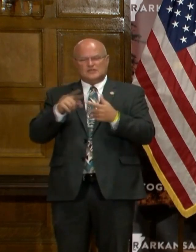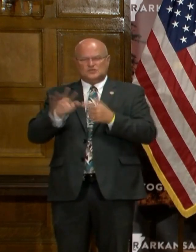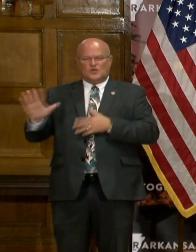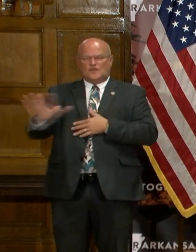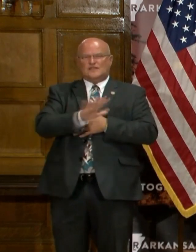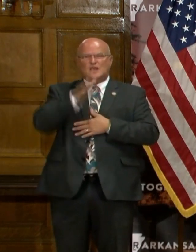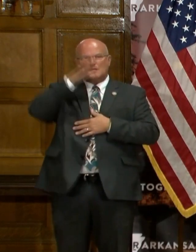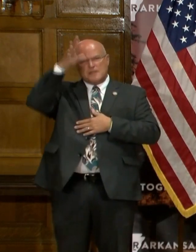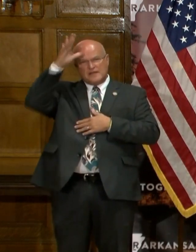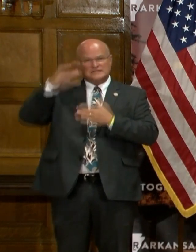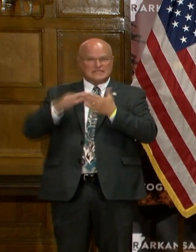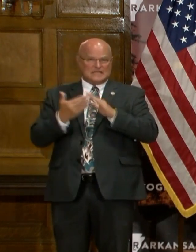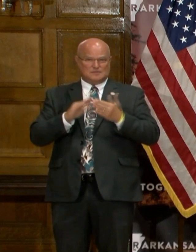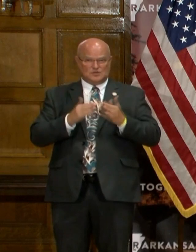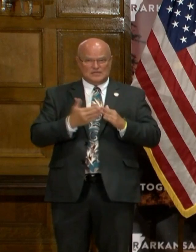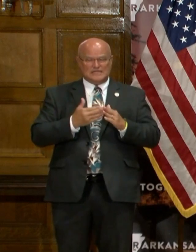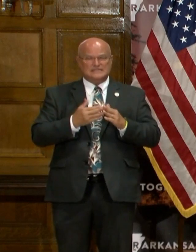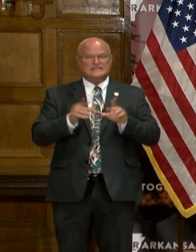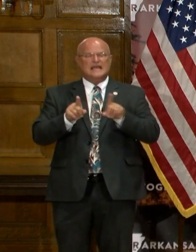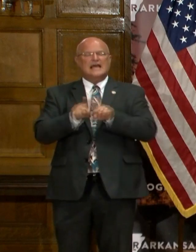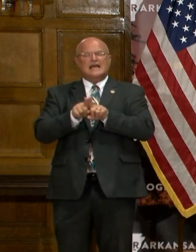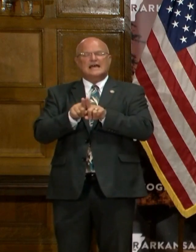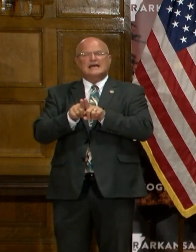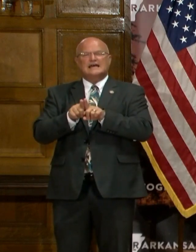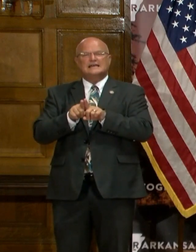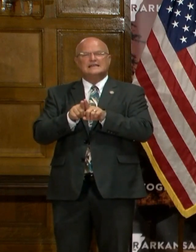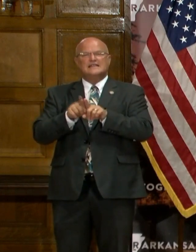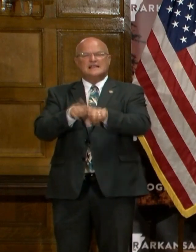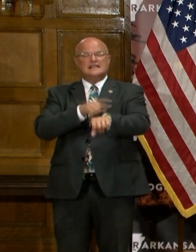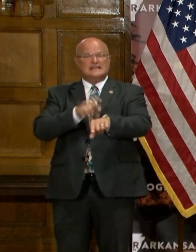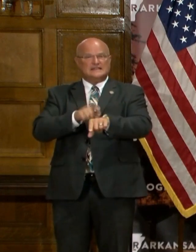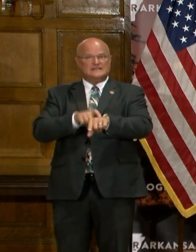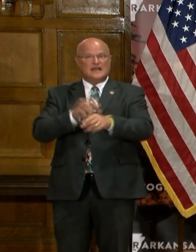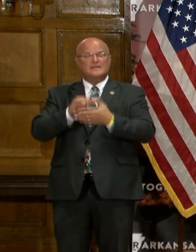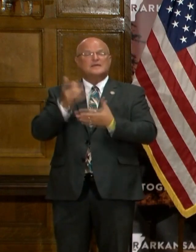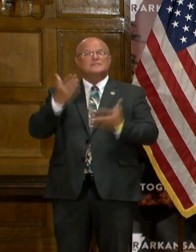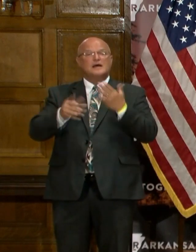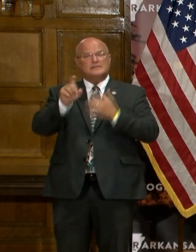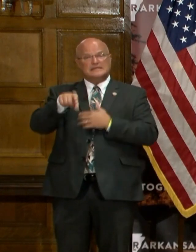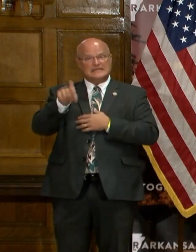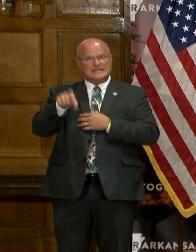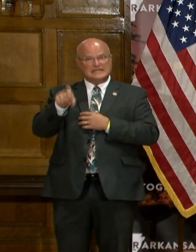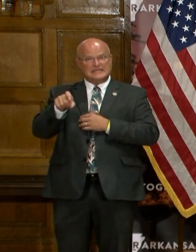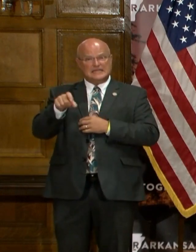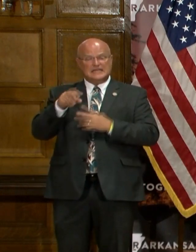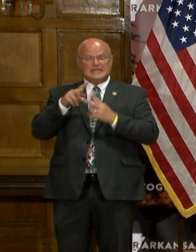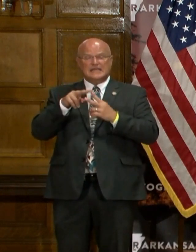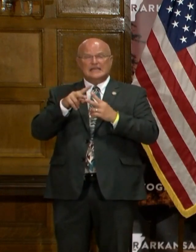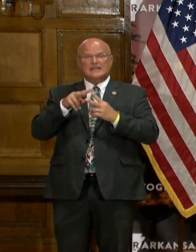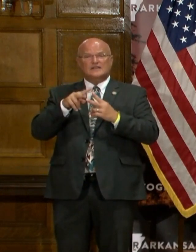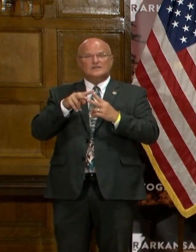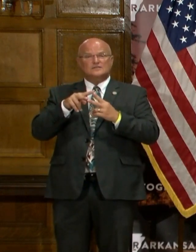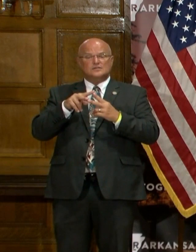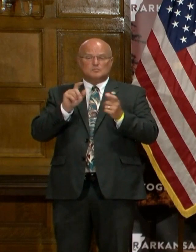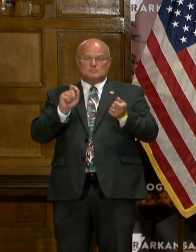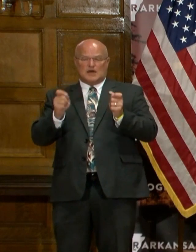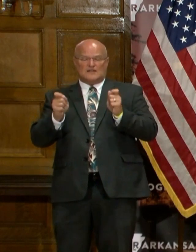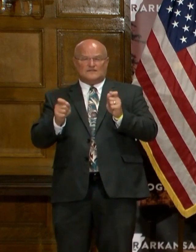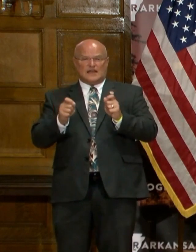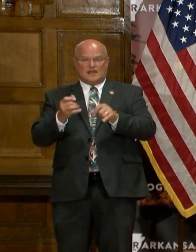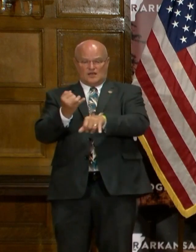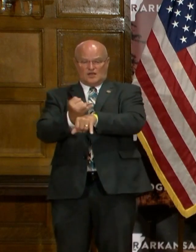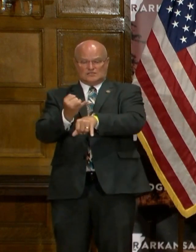their parents and communities as the length of time that might be needed, either to modify